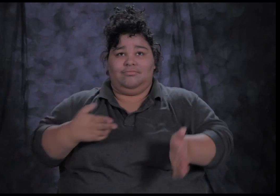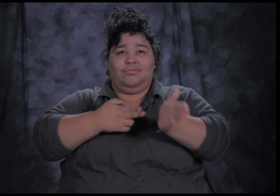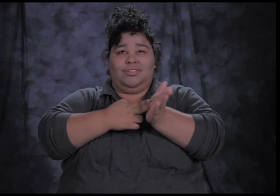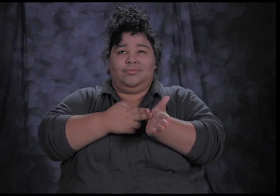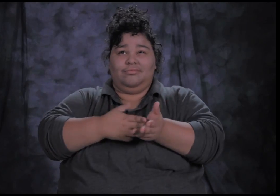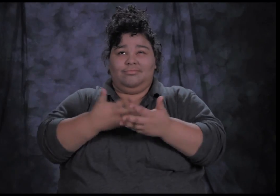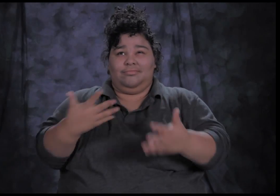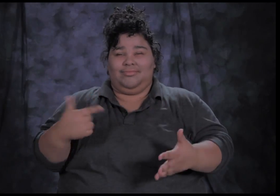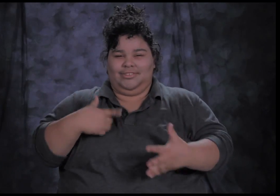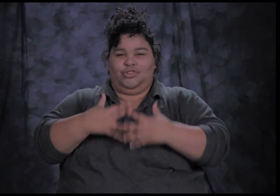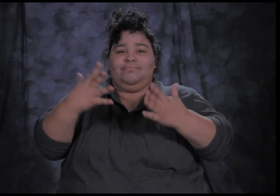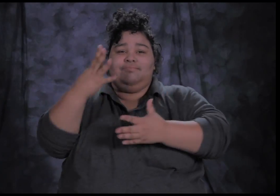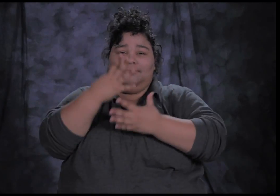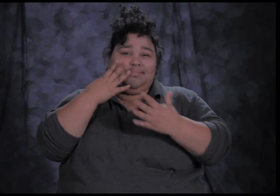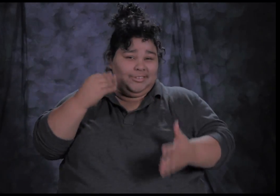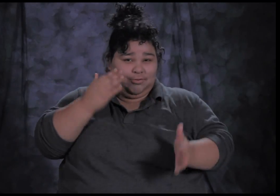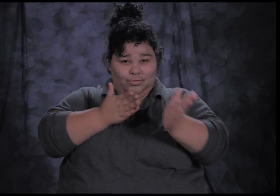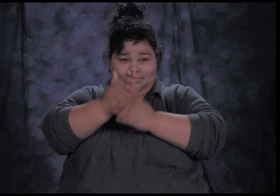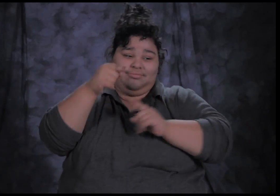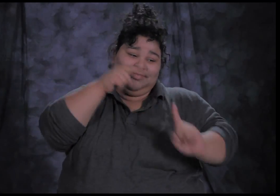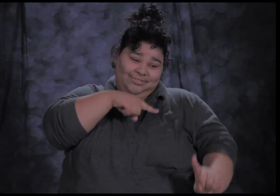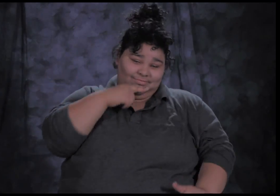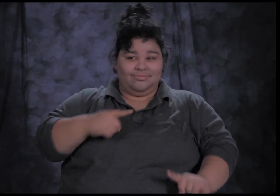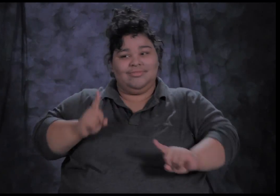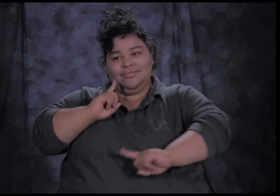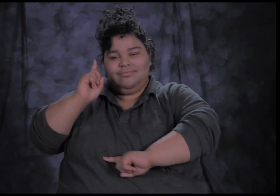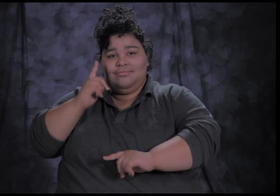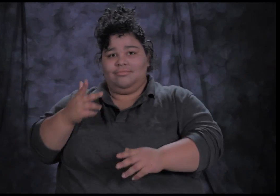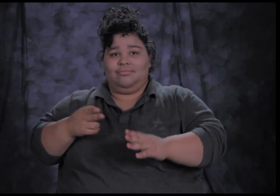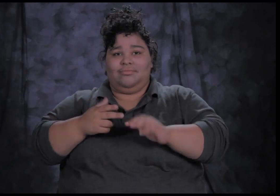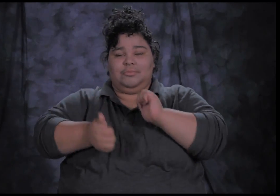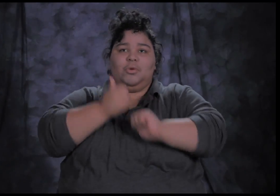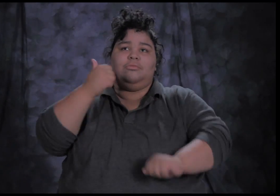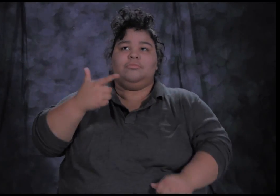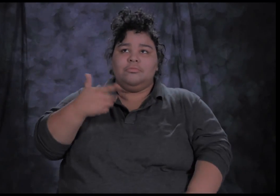I've been around deaf people and hearing people a lot.